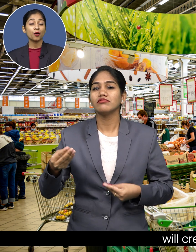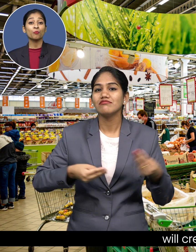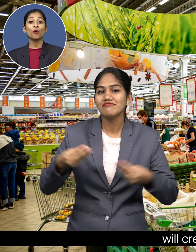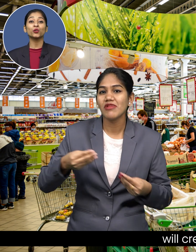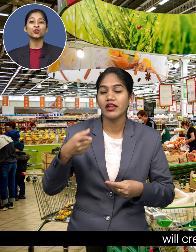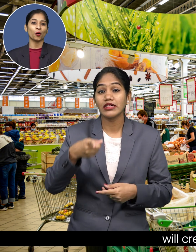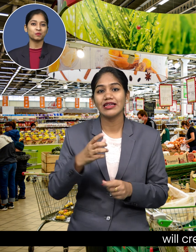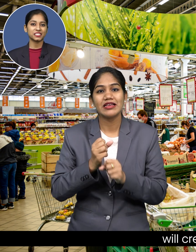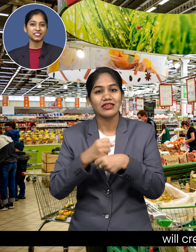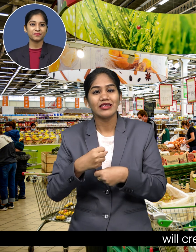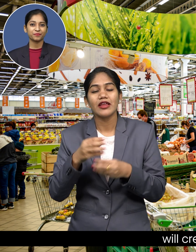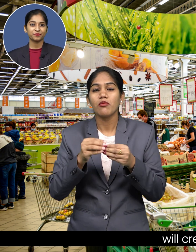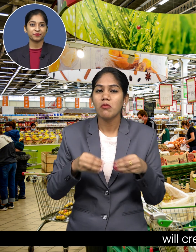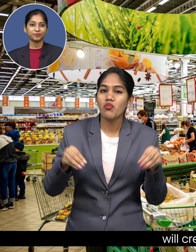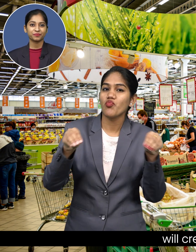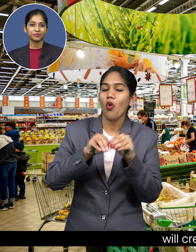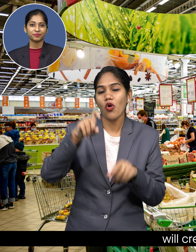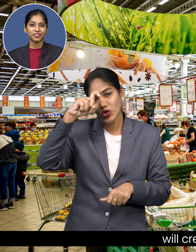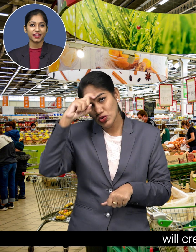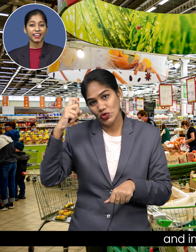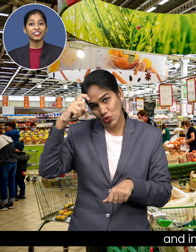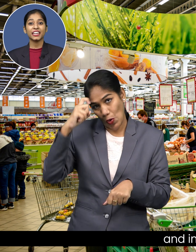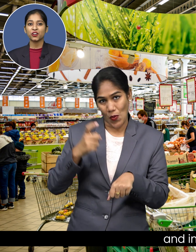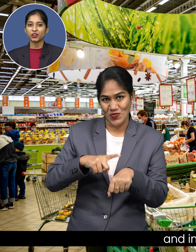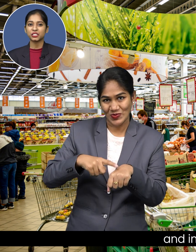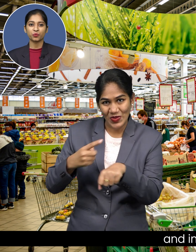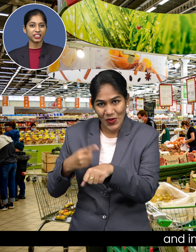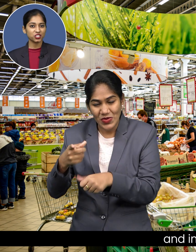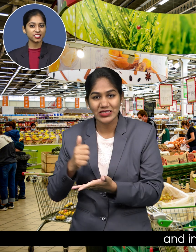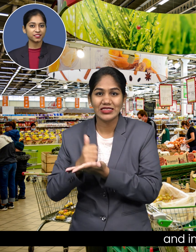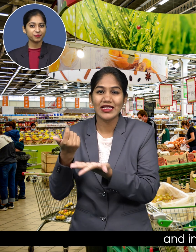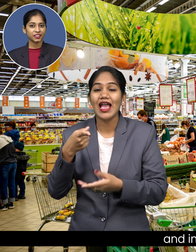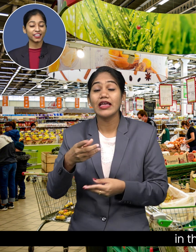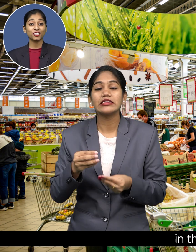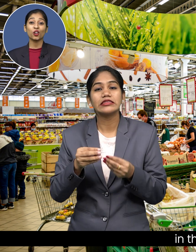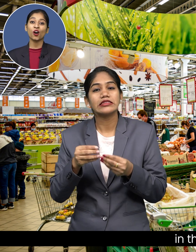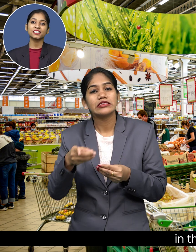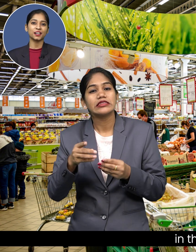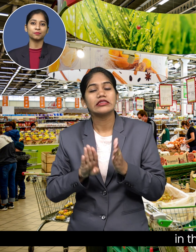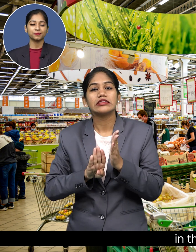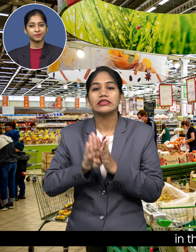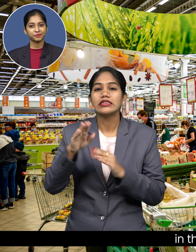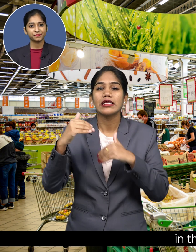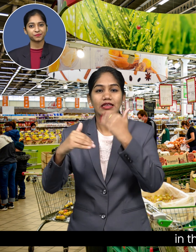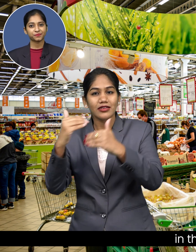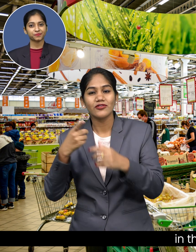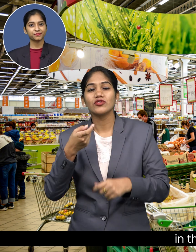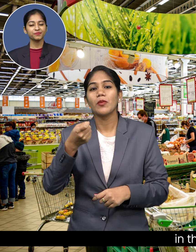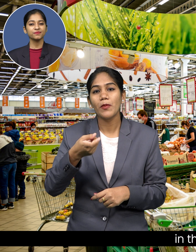create more jobs and increase wages in the long term.